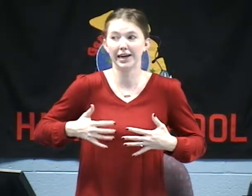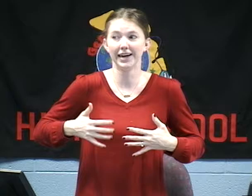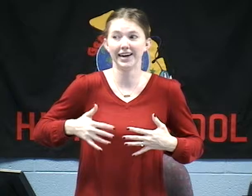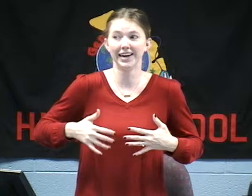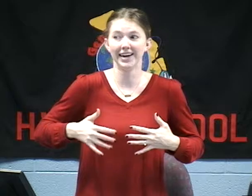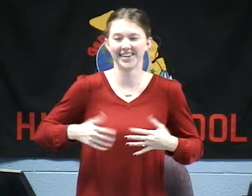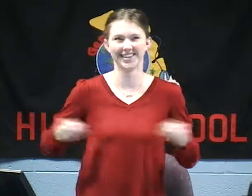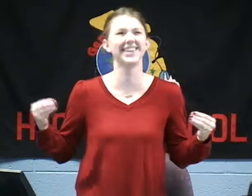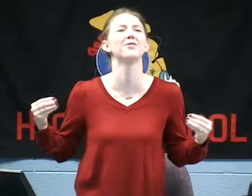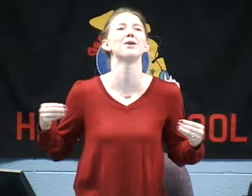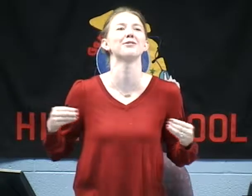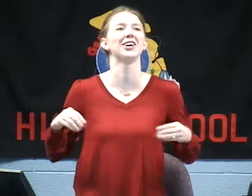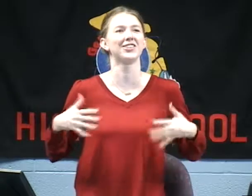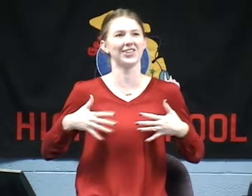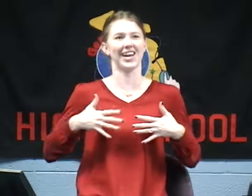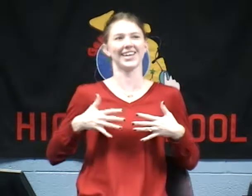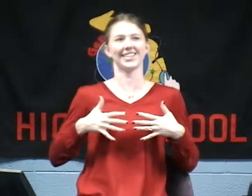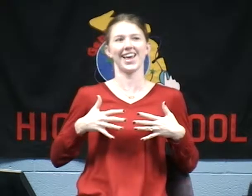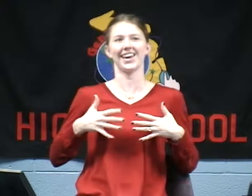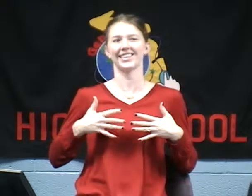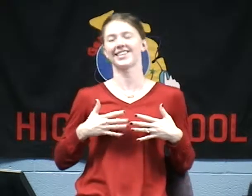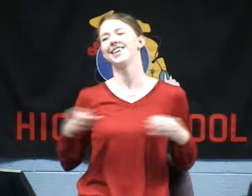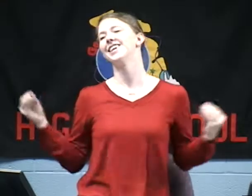jazz hands for mine. Reverse handstand.